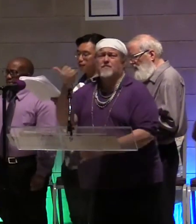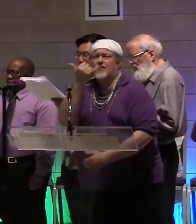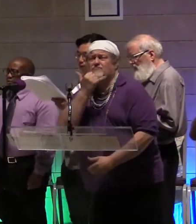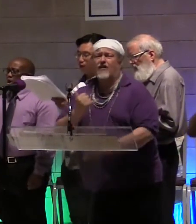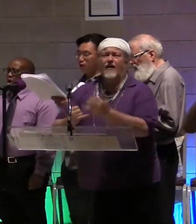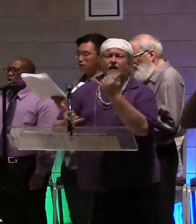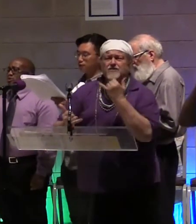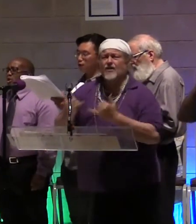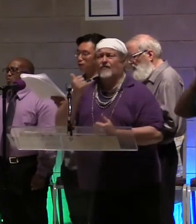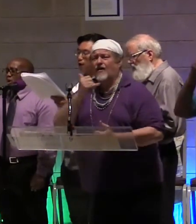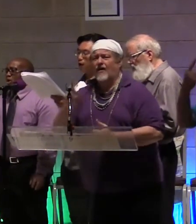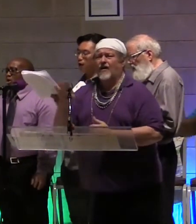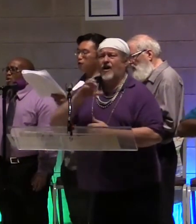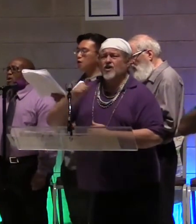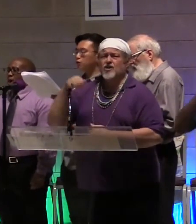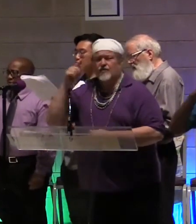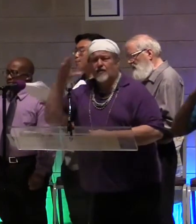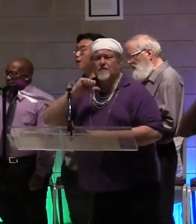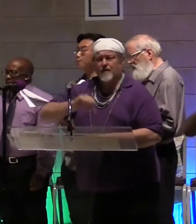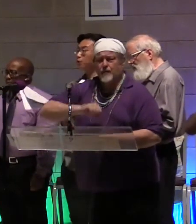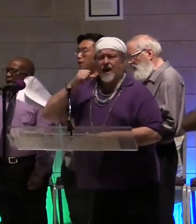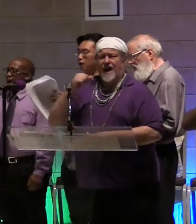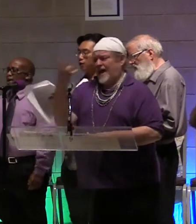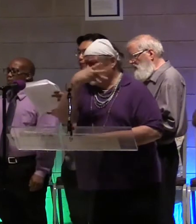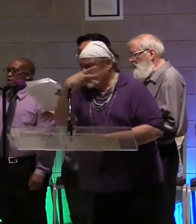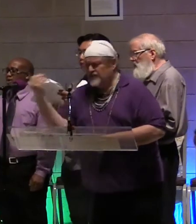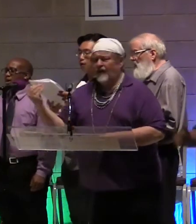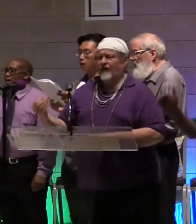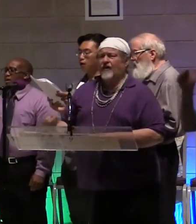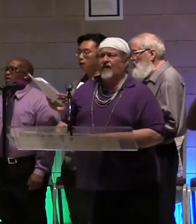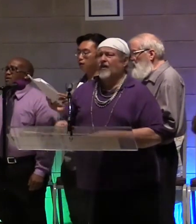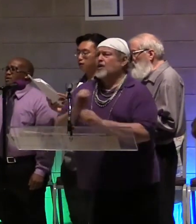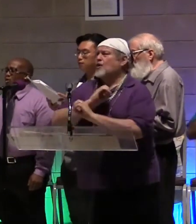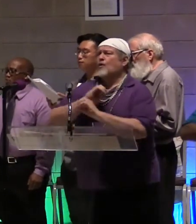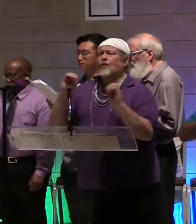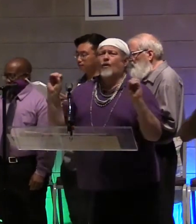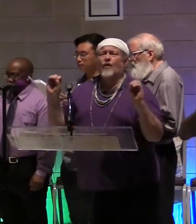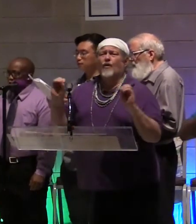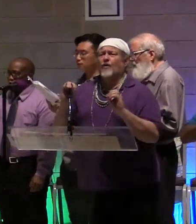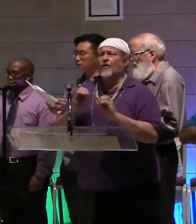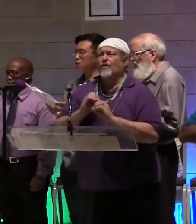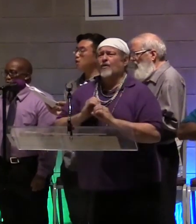do me wrong, so wrong. You thought my pride was gone. Oh no,